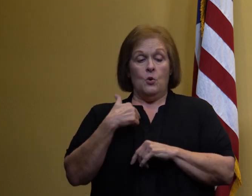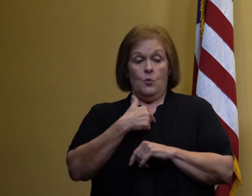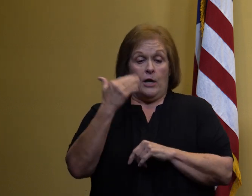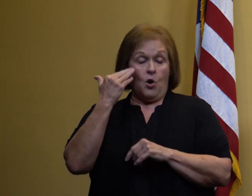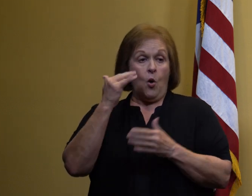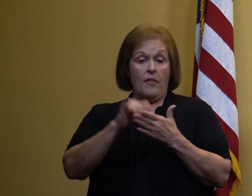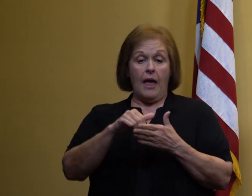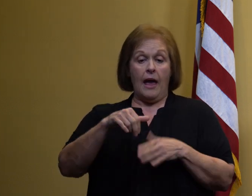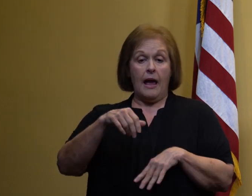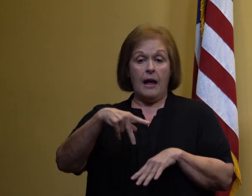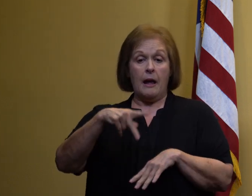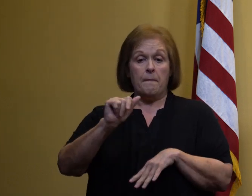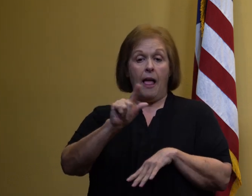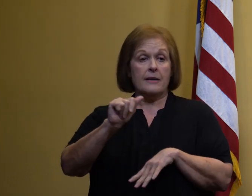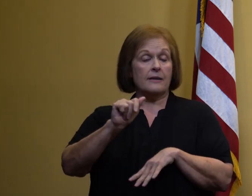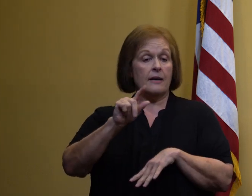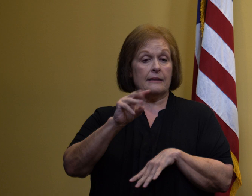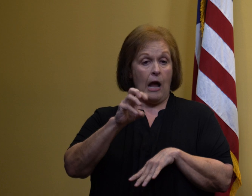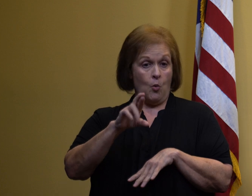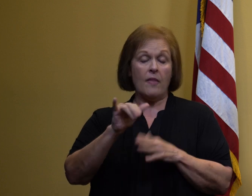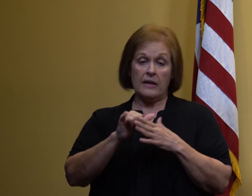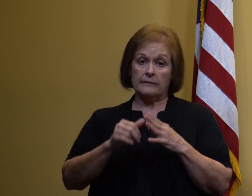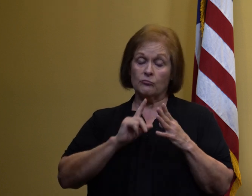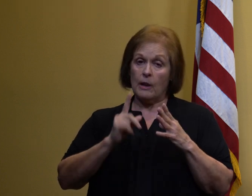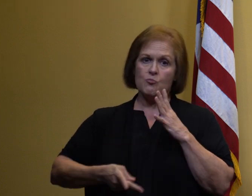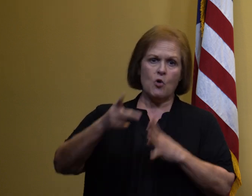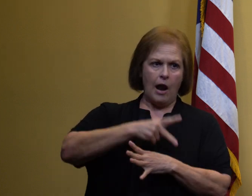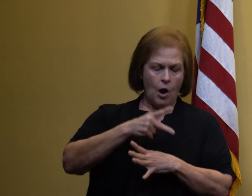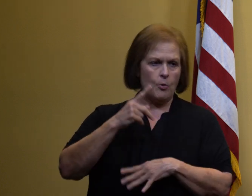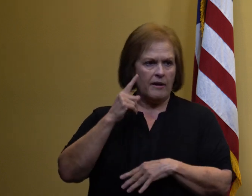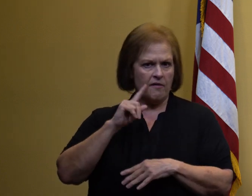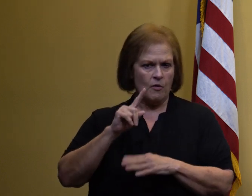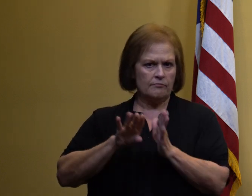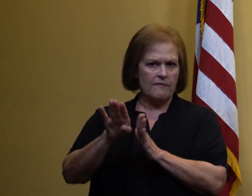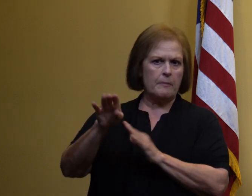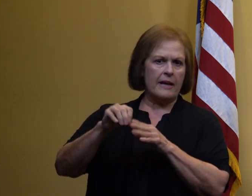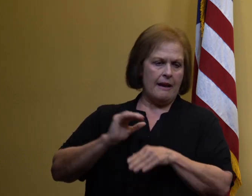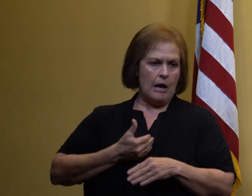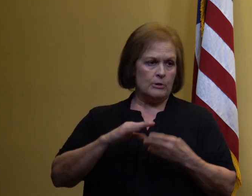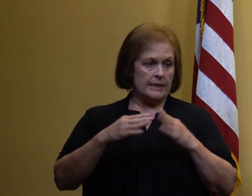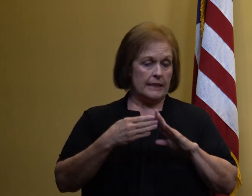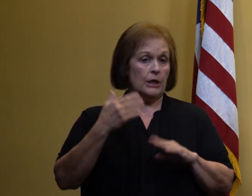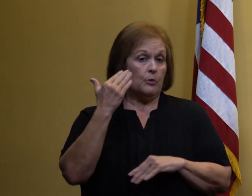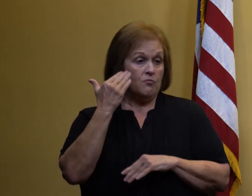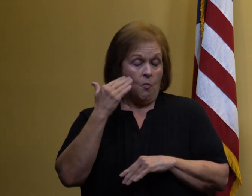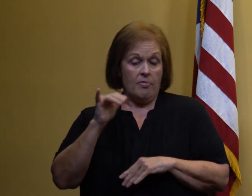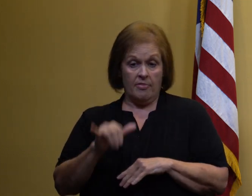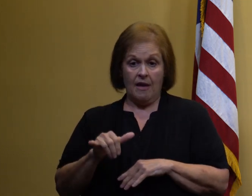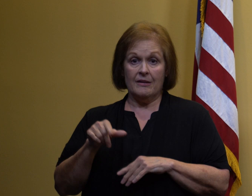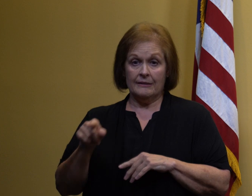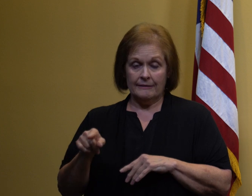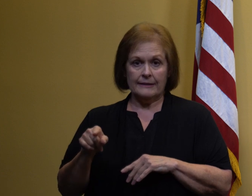that Flower Tower has been a priority. It's been a priority for redevelopment in our city. We know that it is